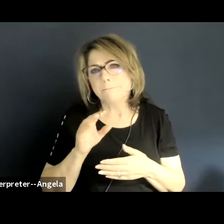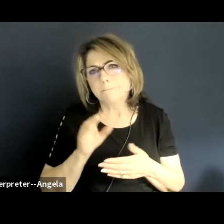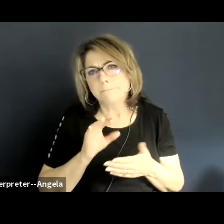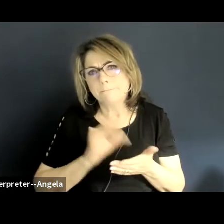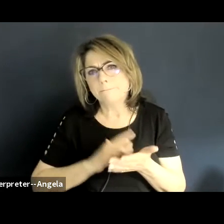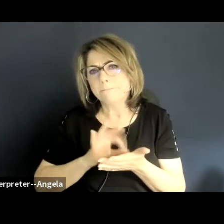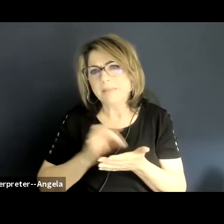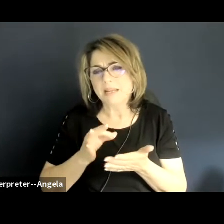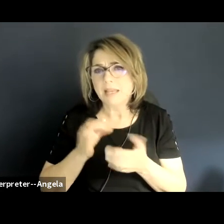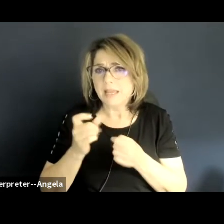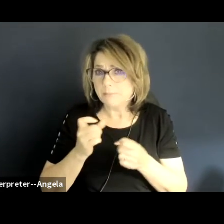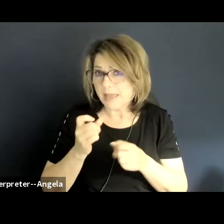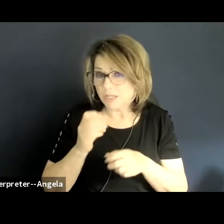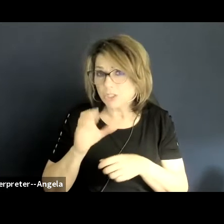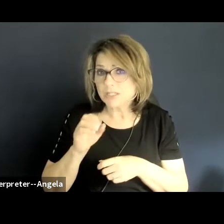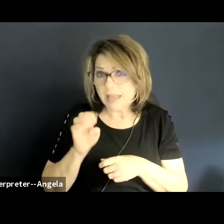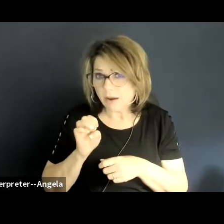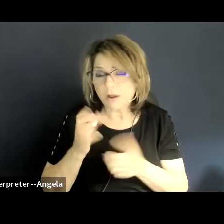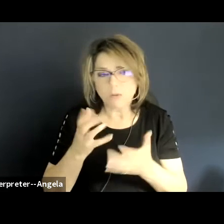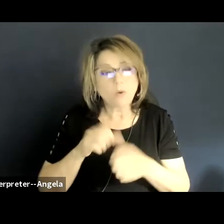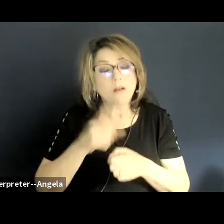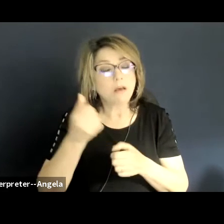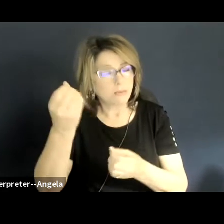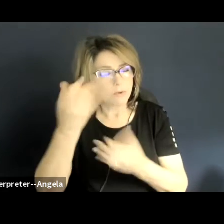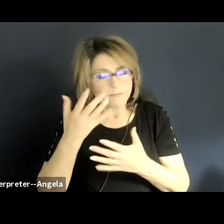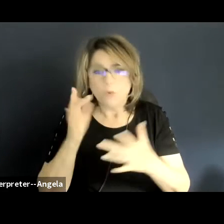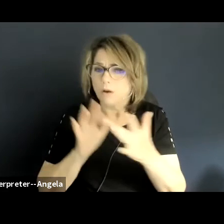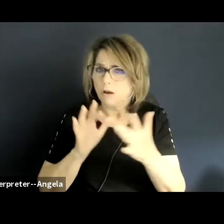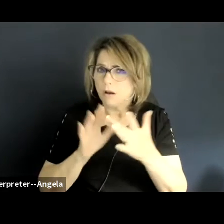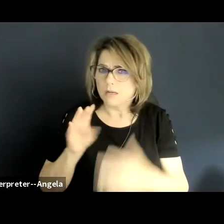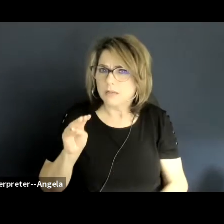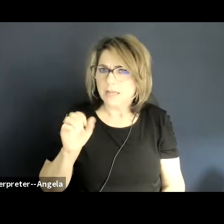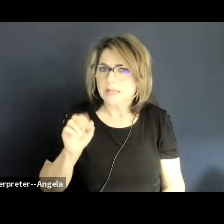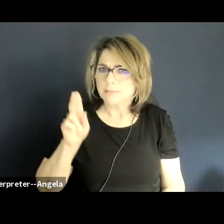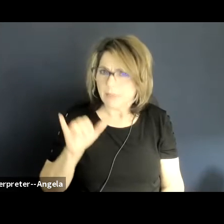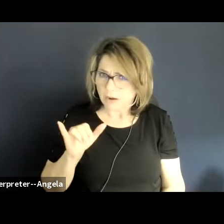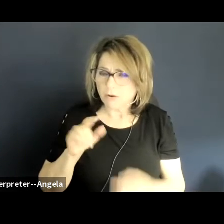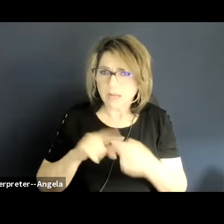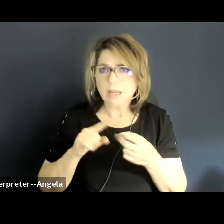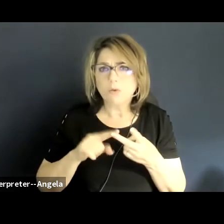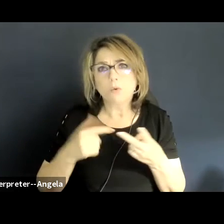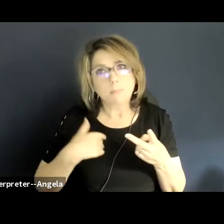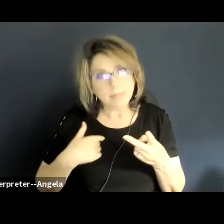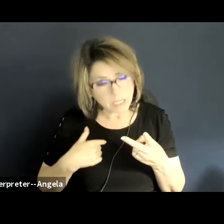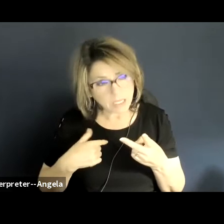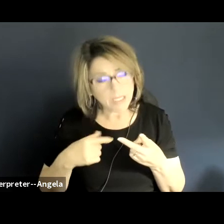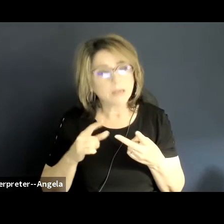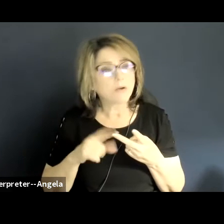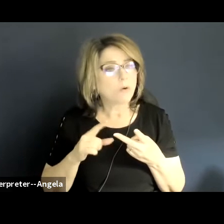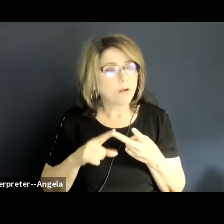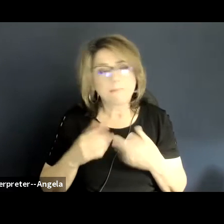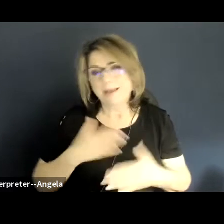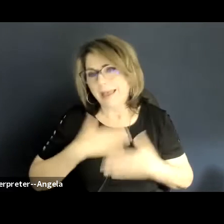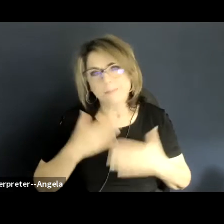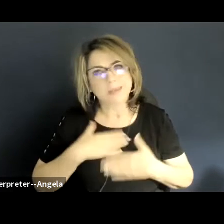and want additional information, reach out to Mary or myself. Happy to provide